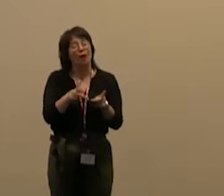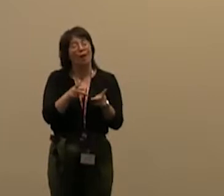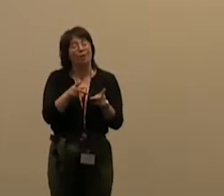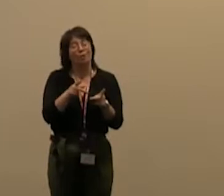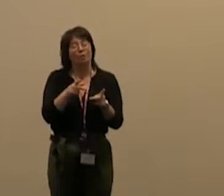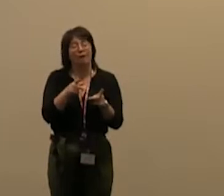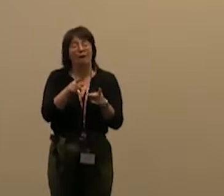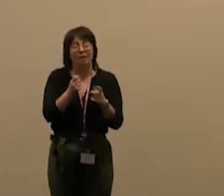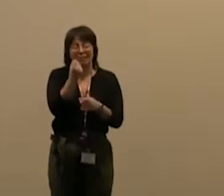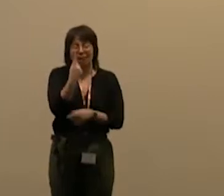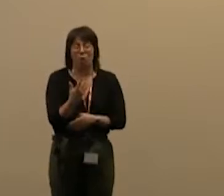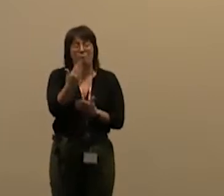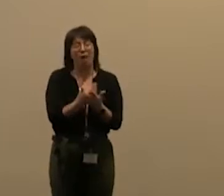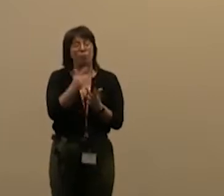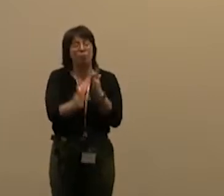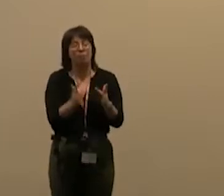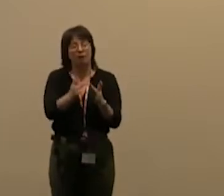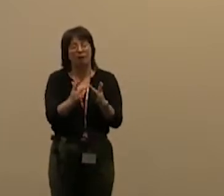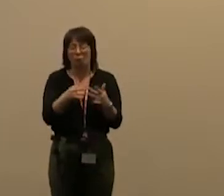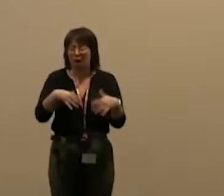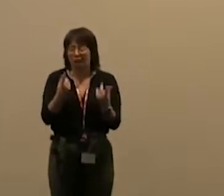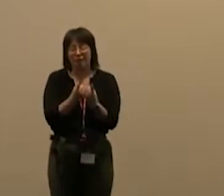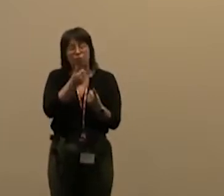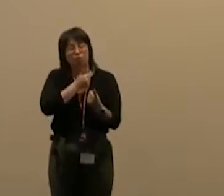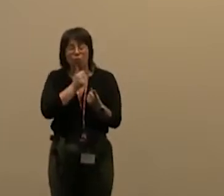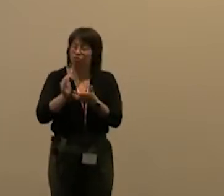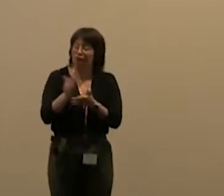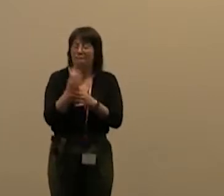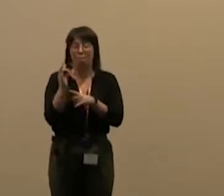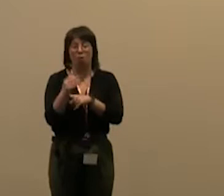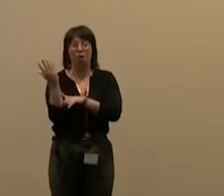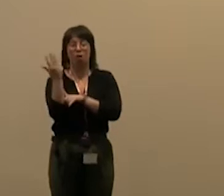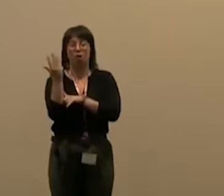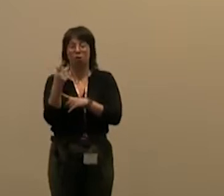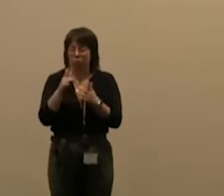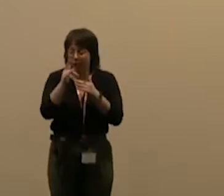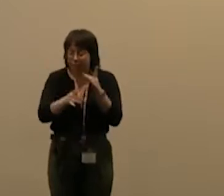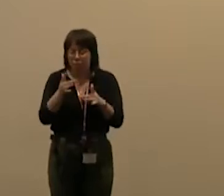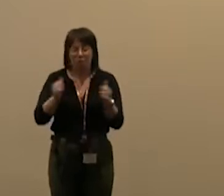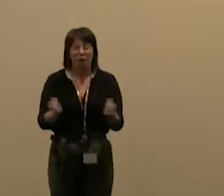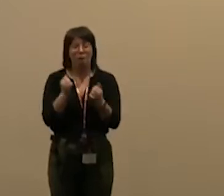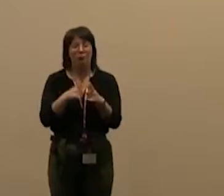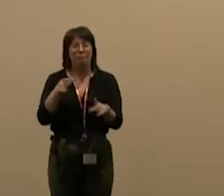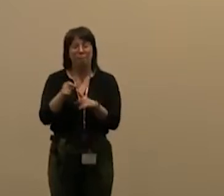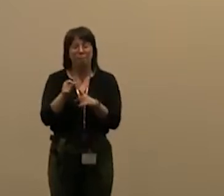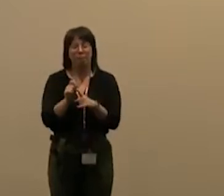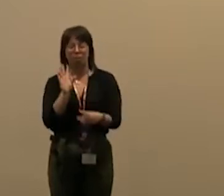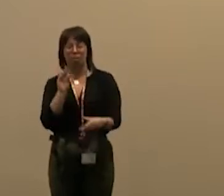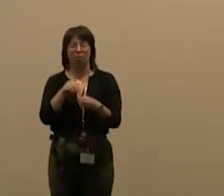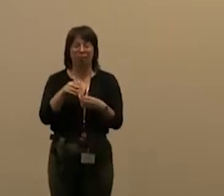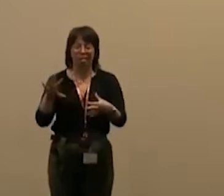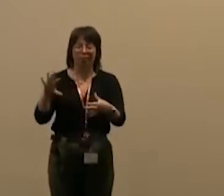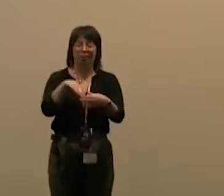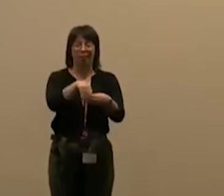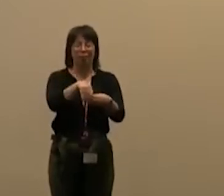say, a single page web application or anything they're using. It might be a SharePoint page, a website, it could be a Power App, and embed that as a tab easily